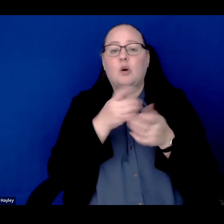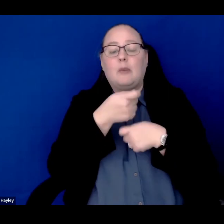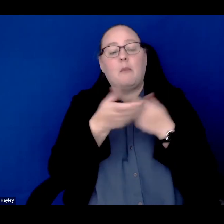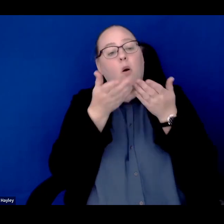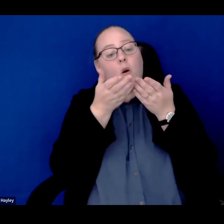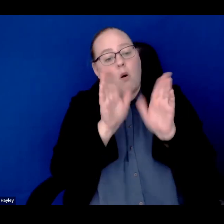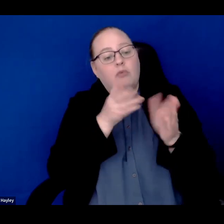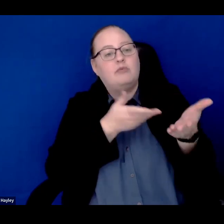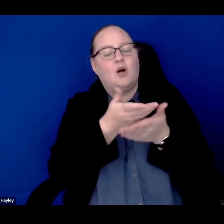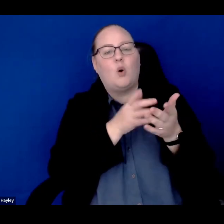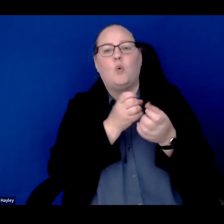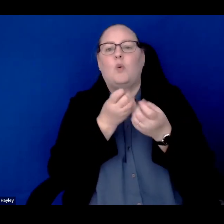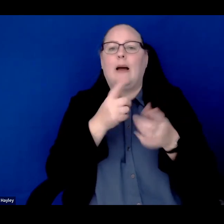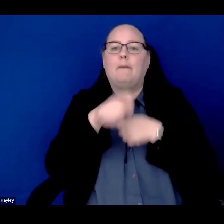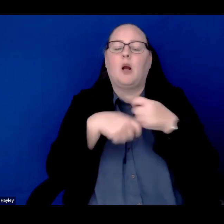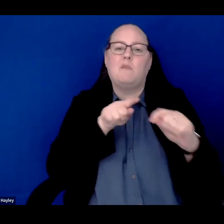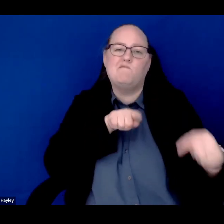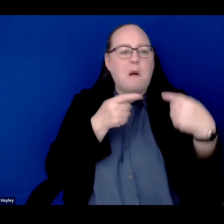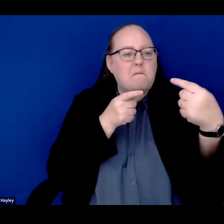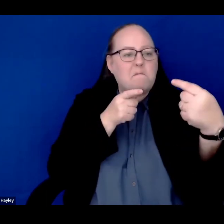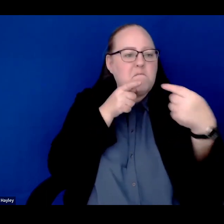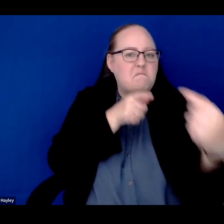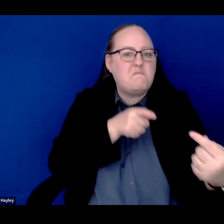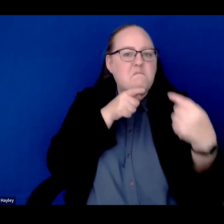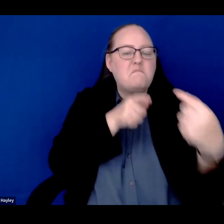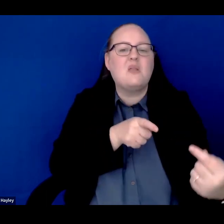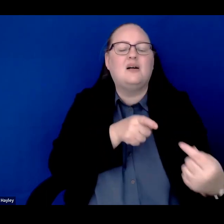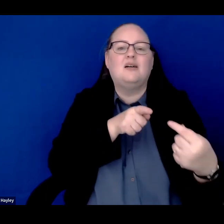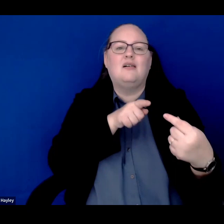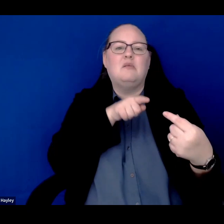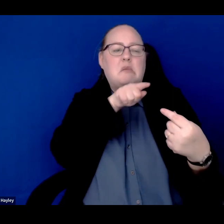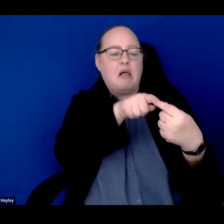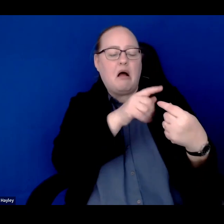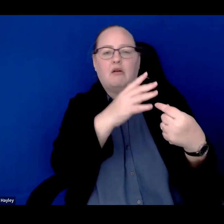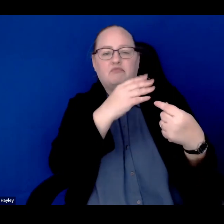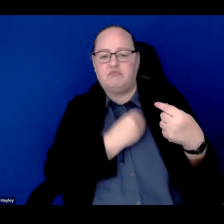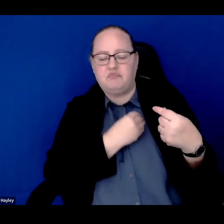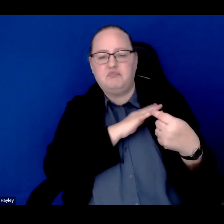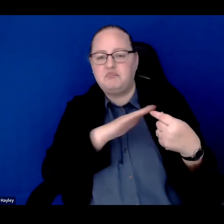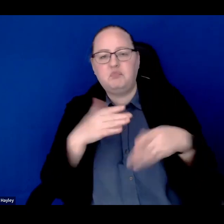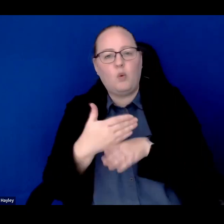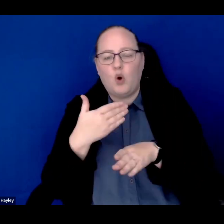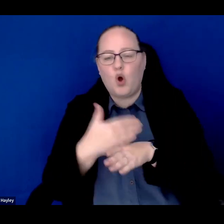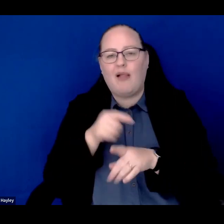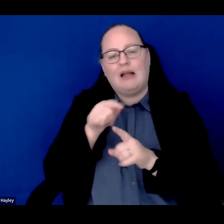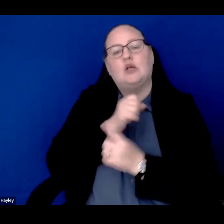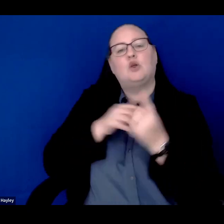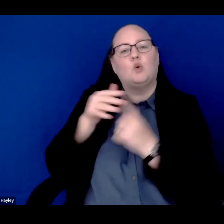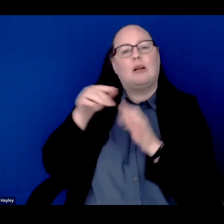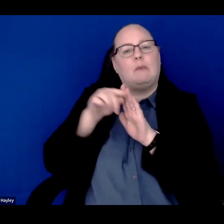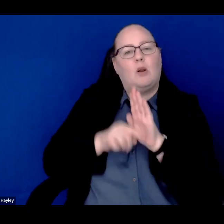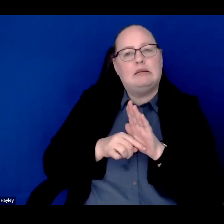making people shut down and just say, no, that's crazy, that didn't work, that's socialist, that's whatever. So but